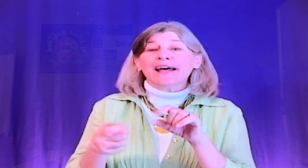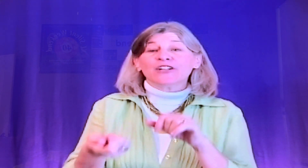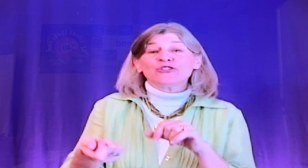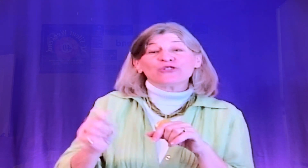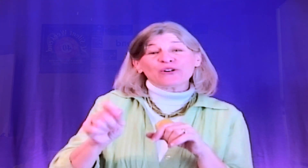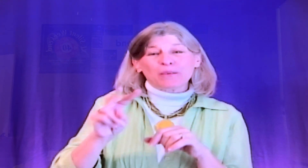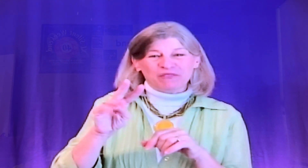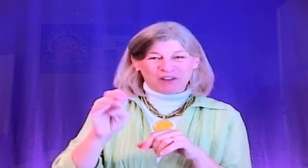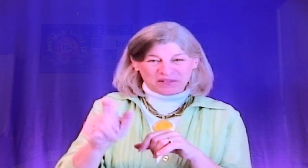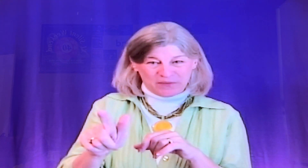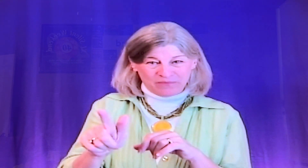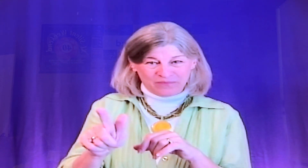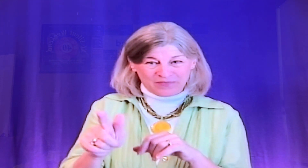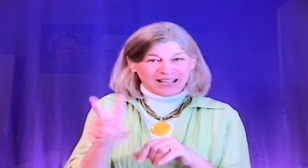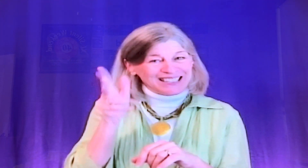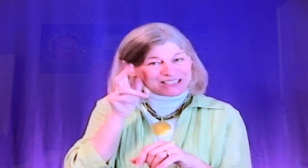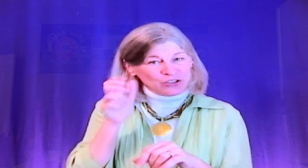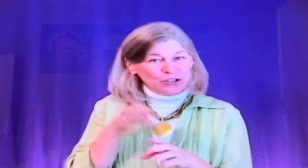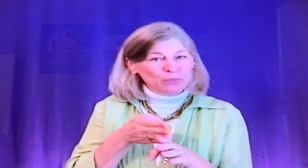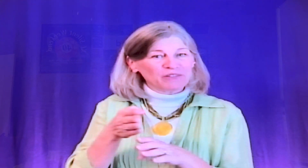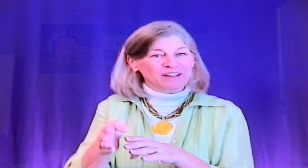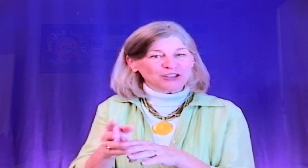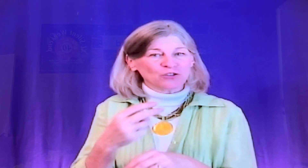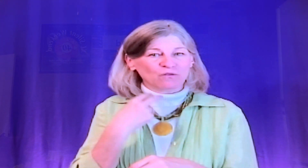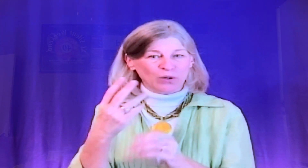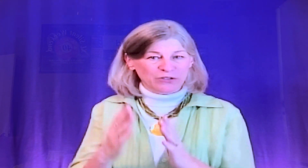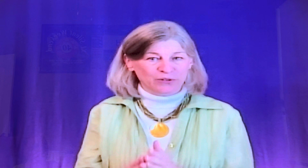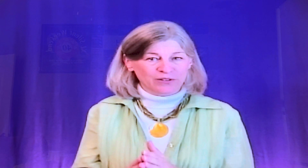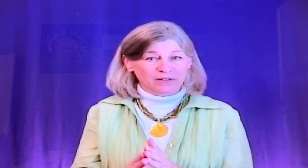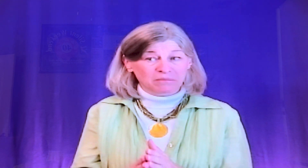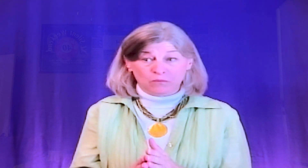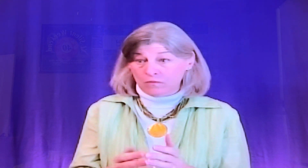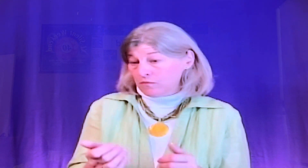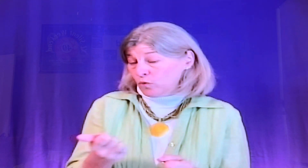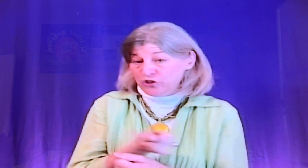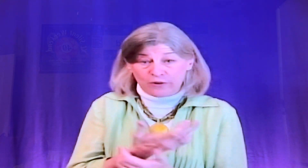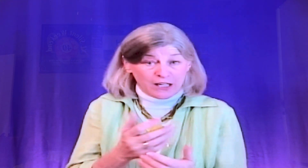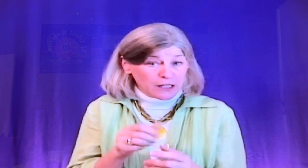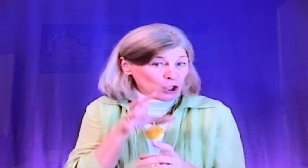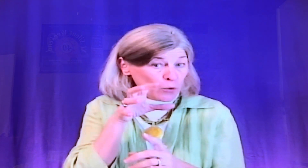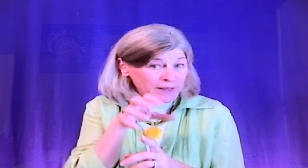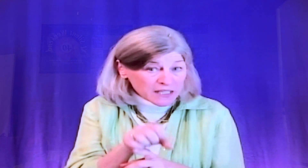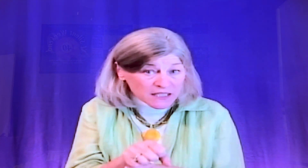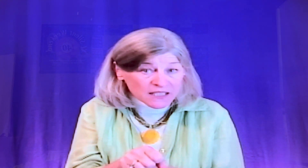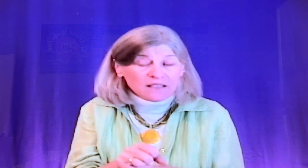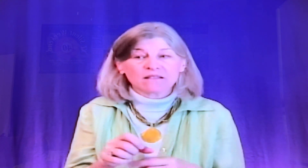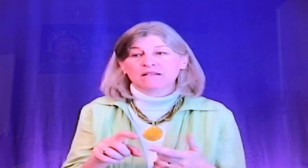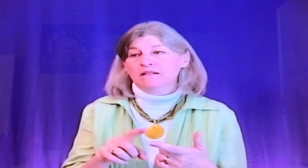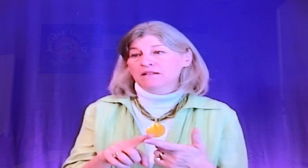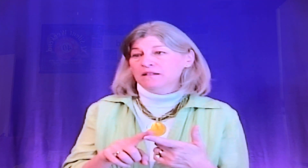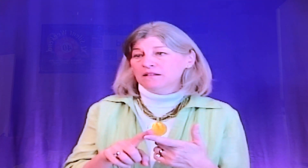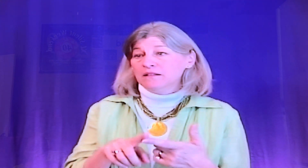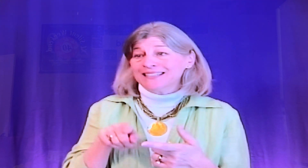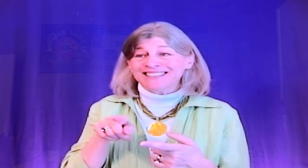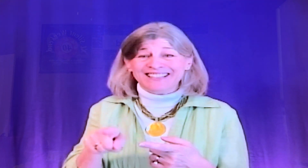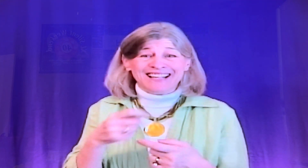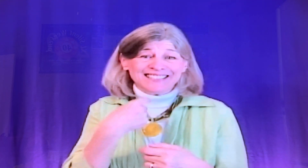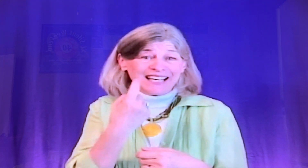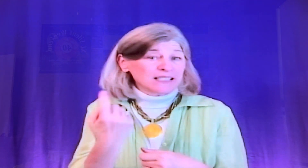then turn up the volume and listen to the professional voicer. Was there anything you missed? Did they say something